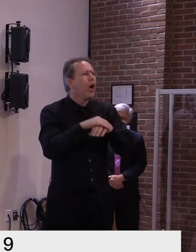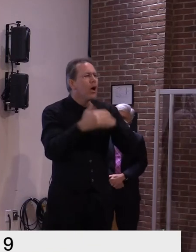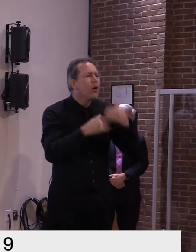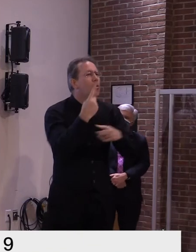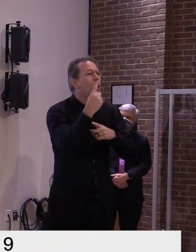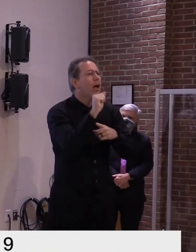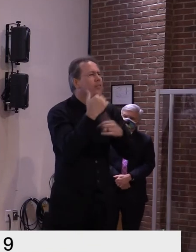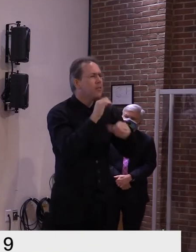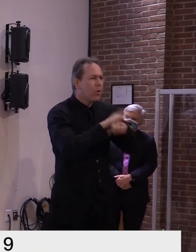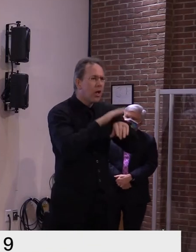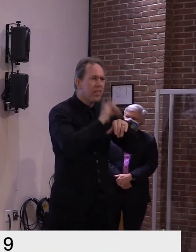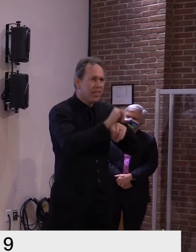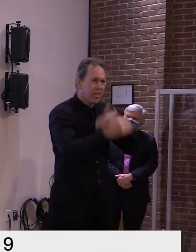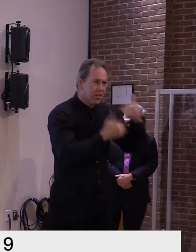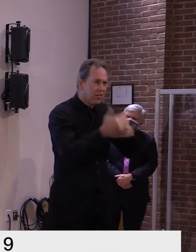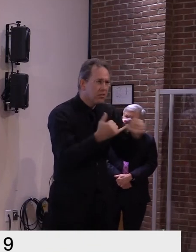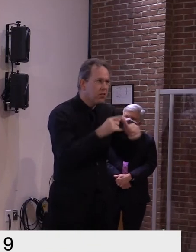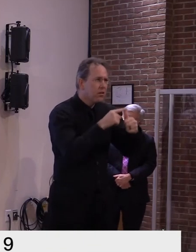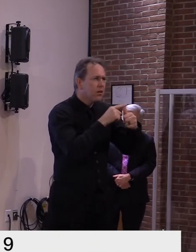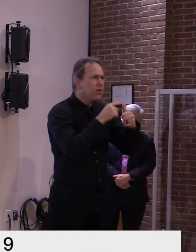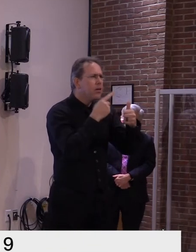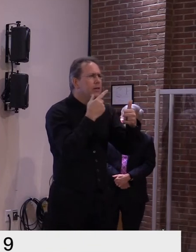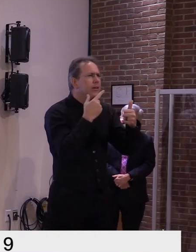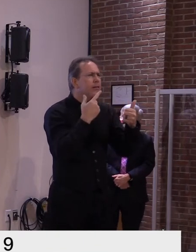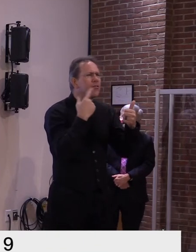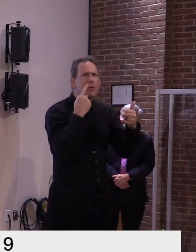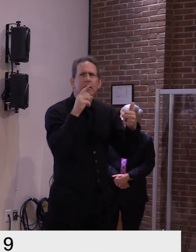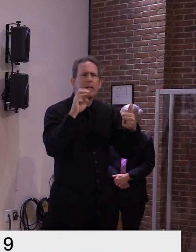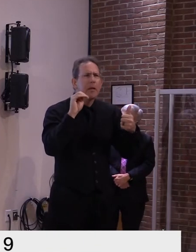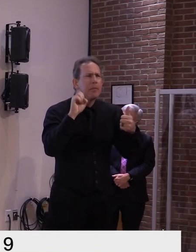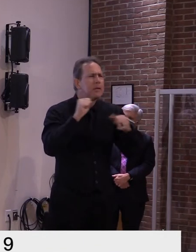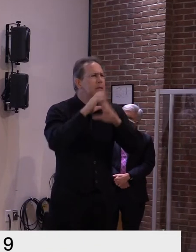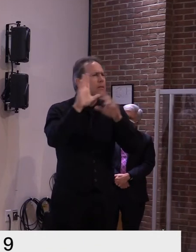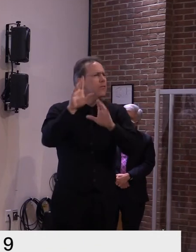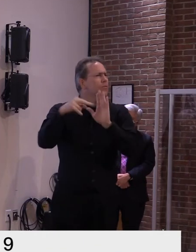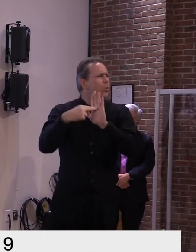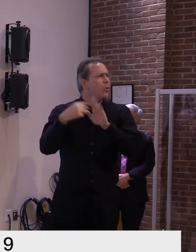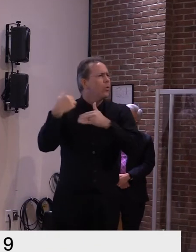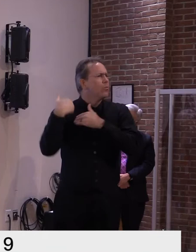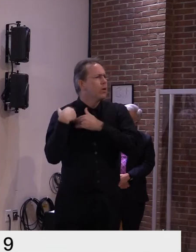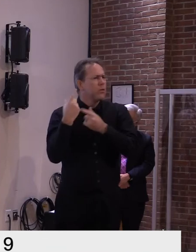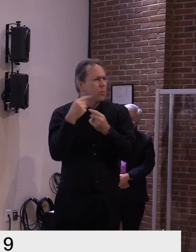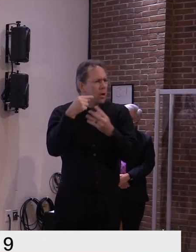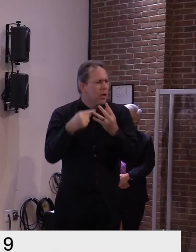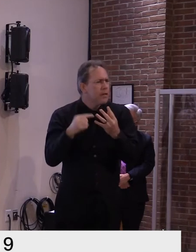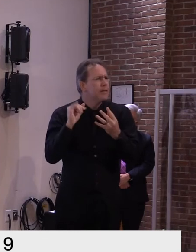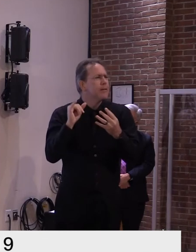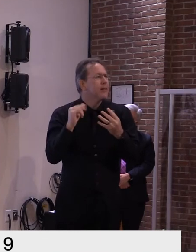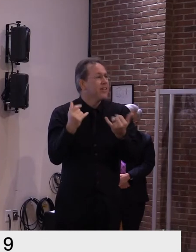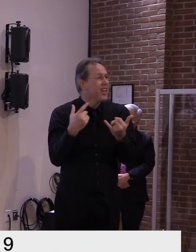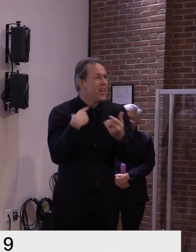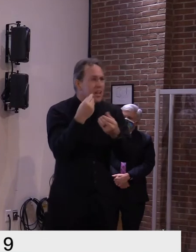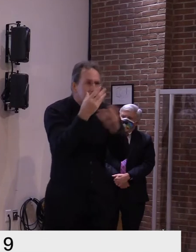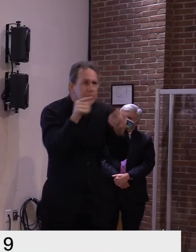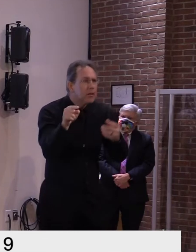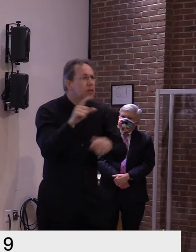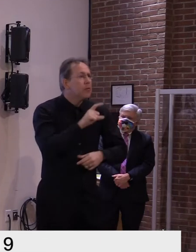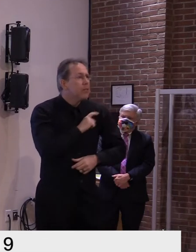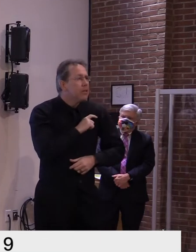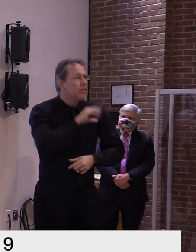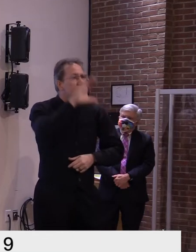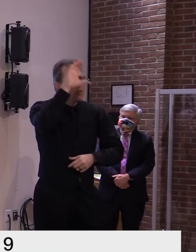EMS responder was. And I think I've clearly communicated that to all the police and fire chiefs that were in